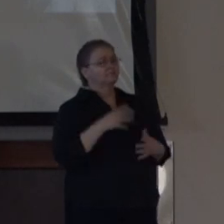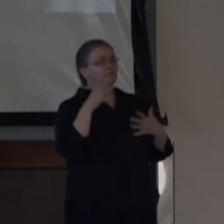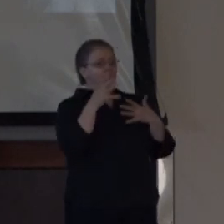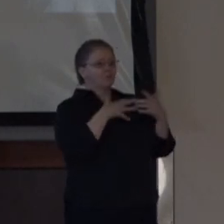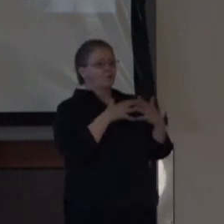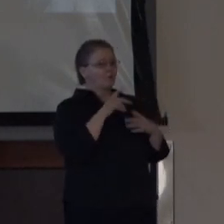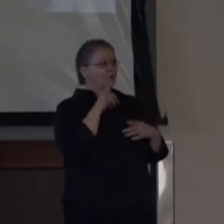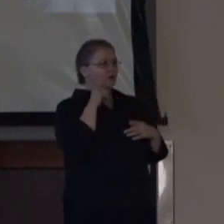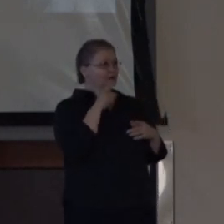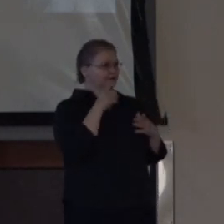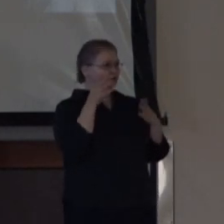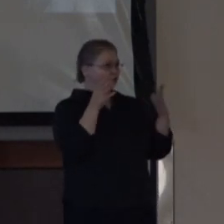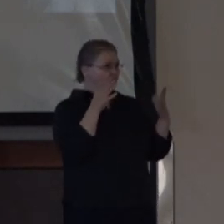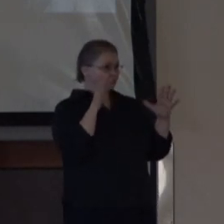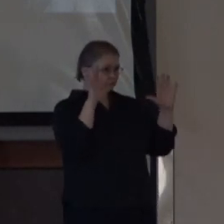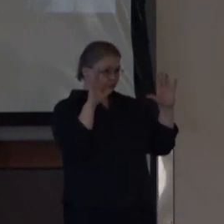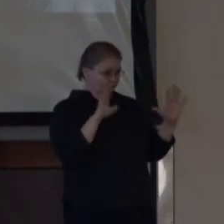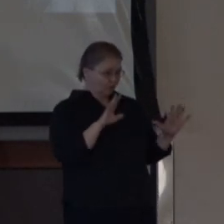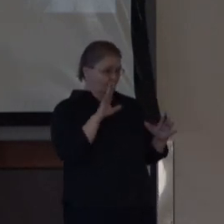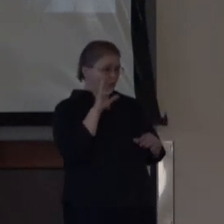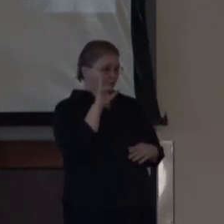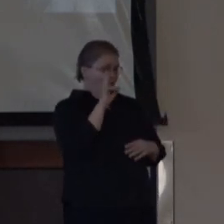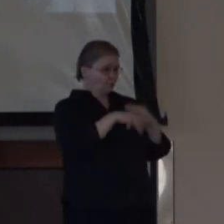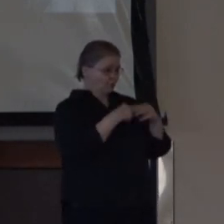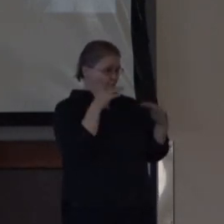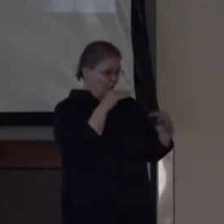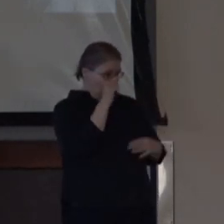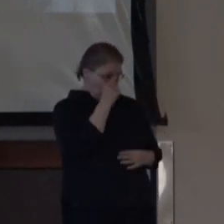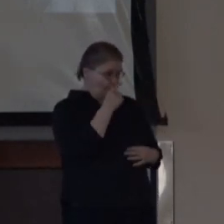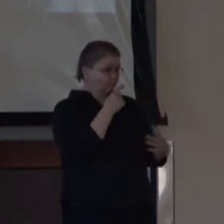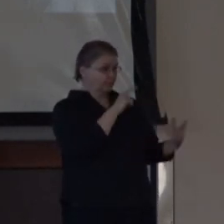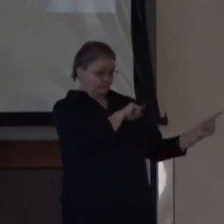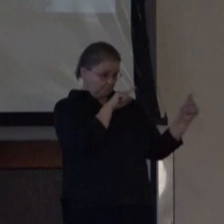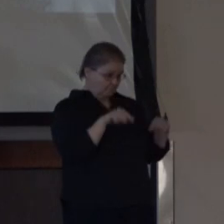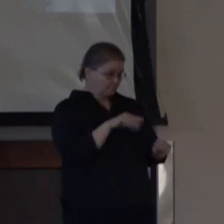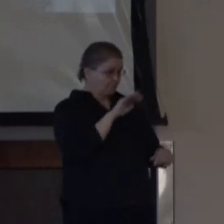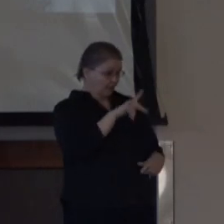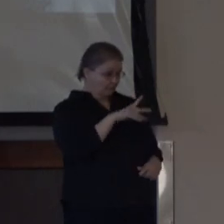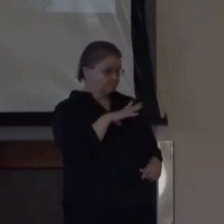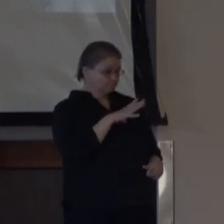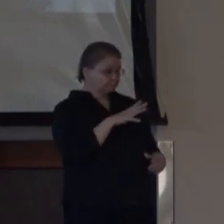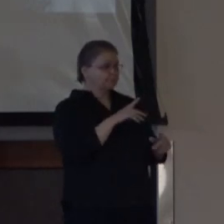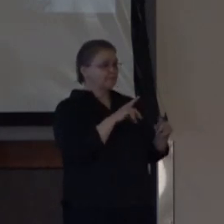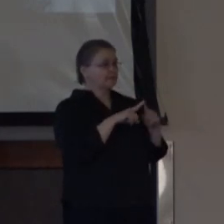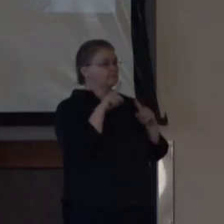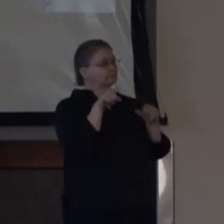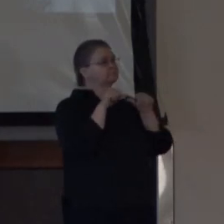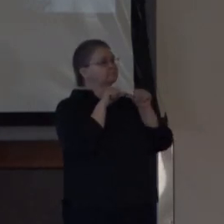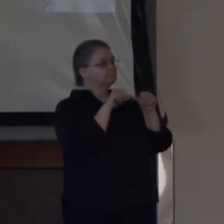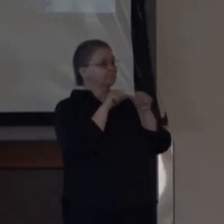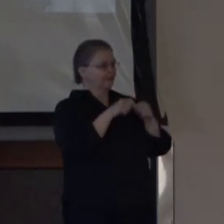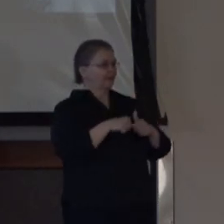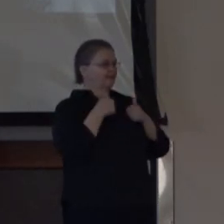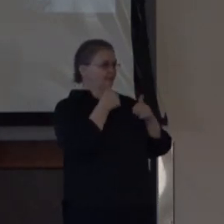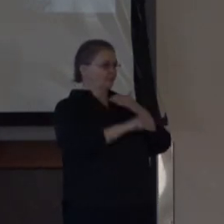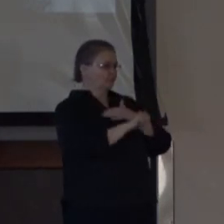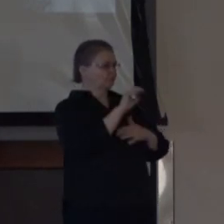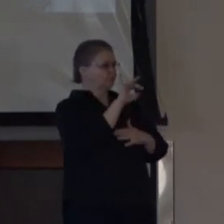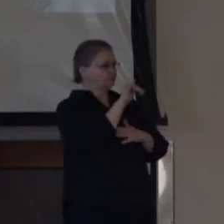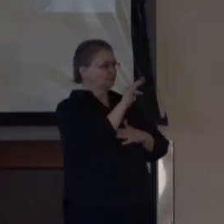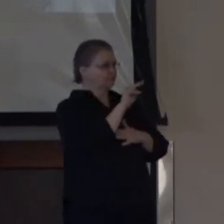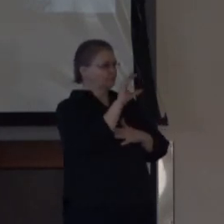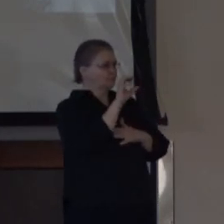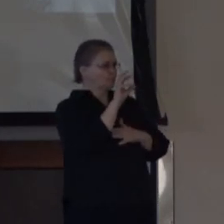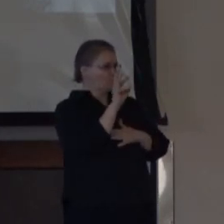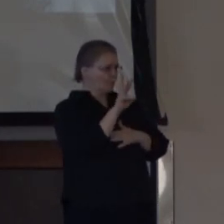Although he served his country bravely in World War I, when he came back from World War I, he had to continue to live under Jim Crow,